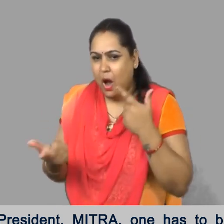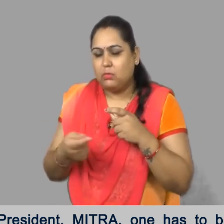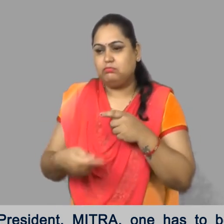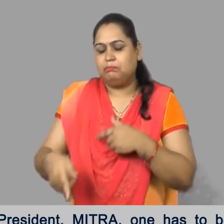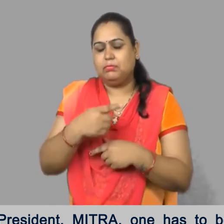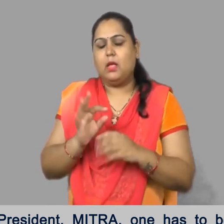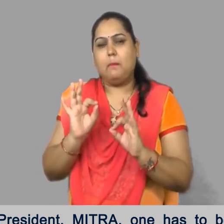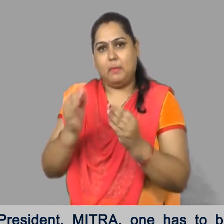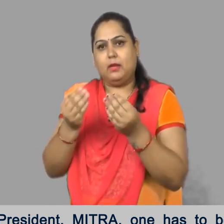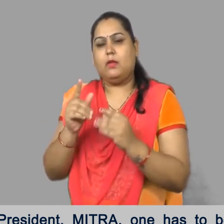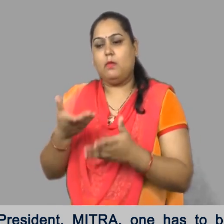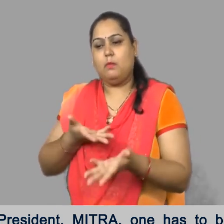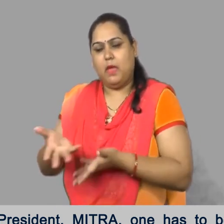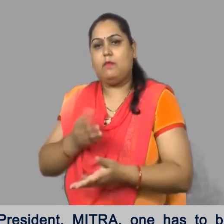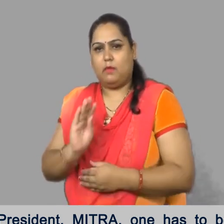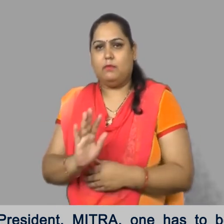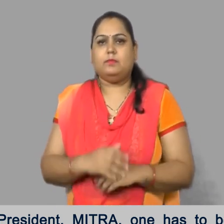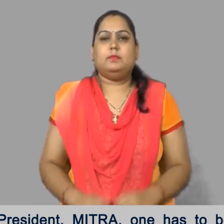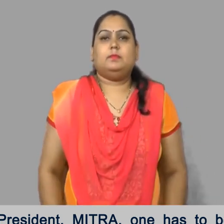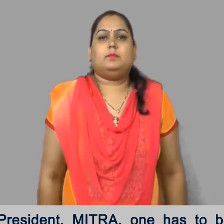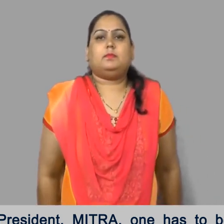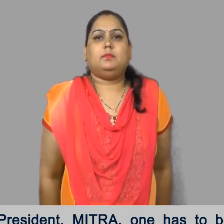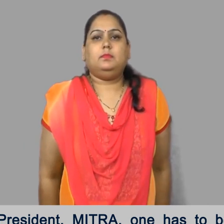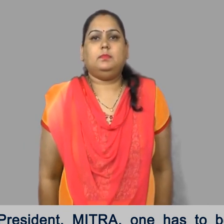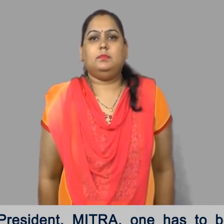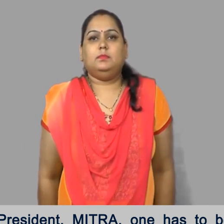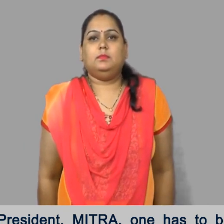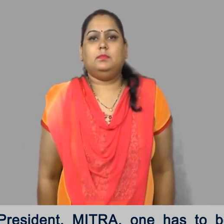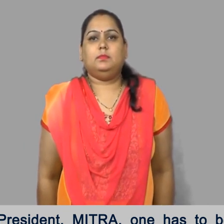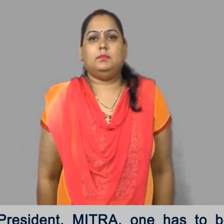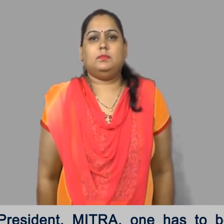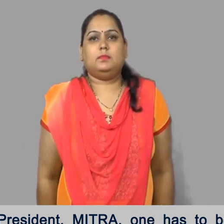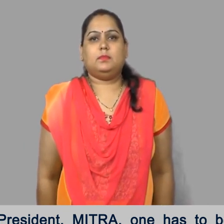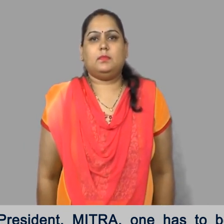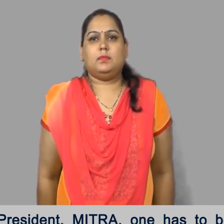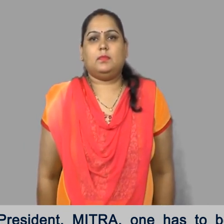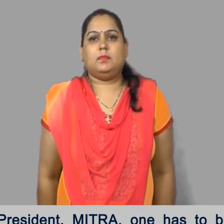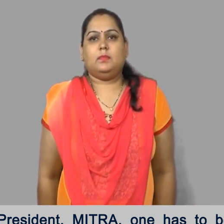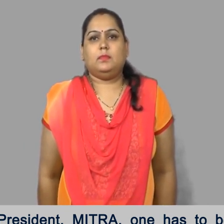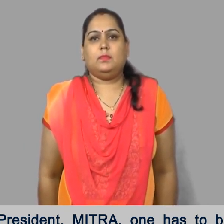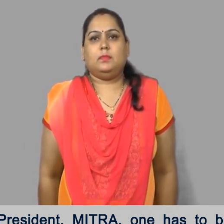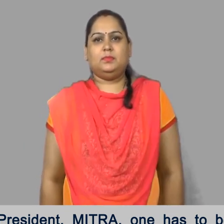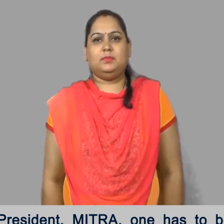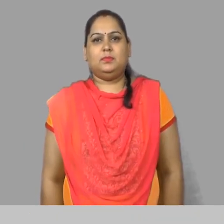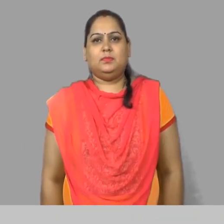under severe stress, one could hardly find empathy in their dealing with such patients.